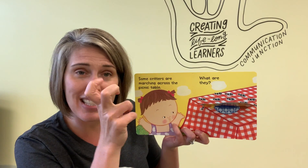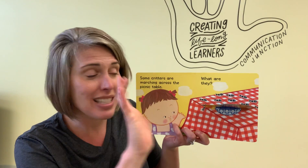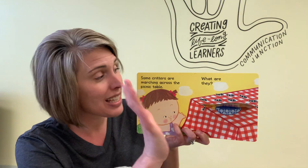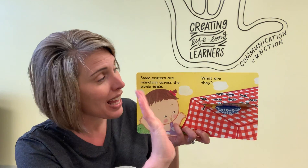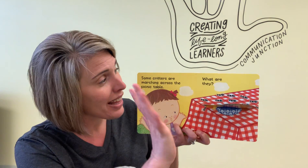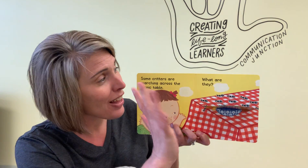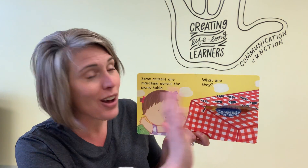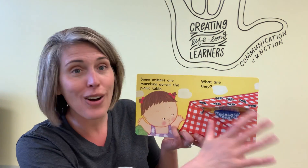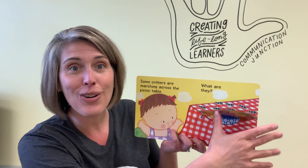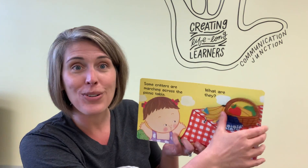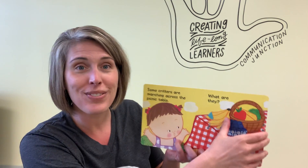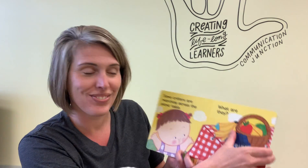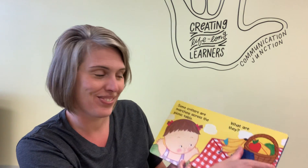ants. Hello.